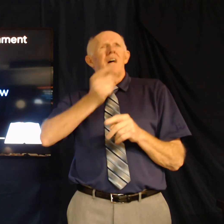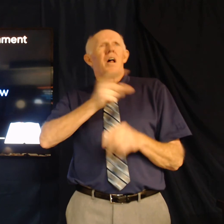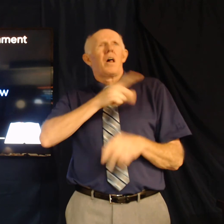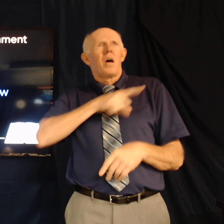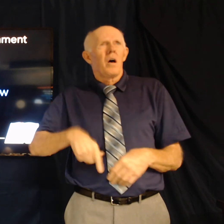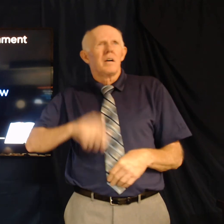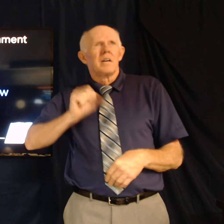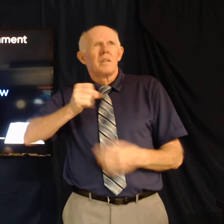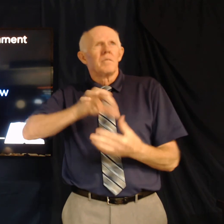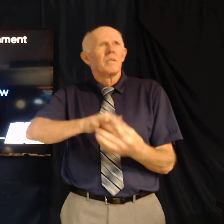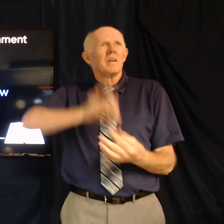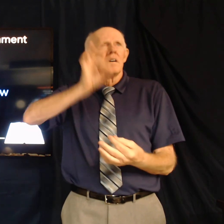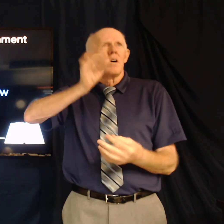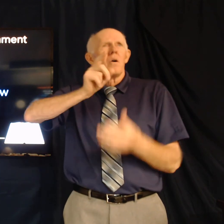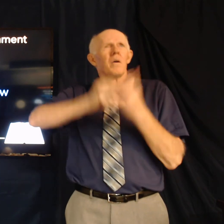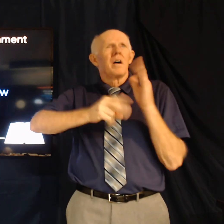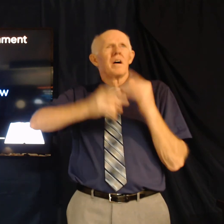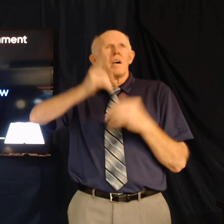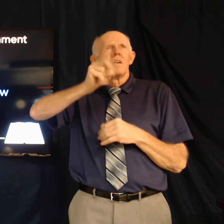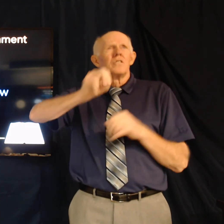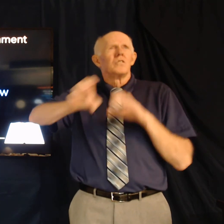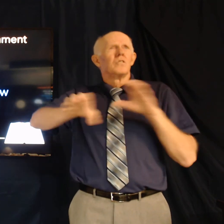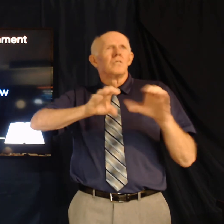told the Lord's Spirit what he should do.